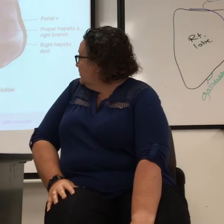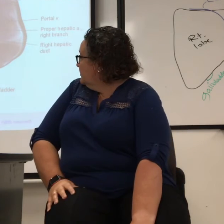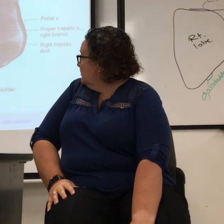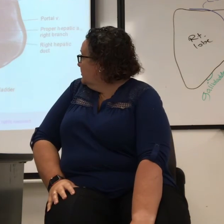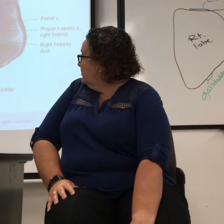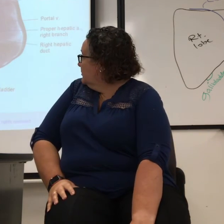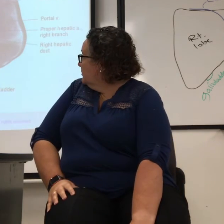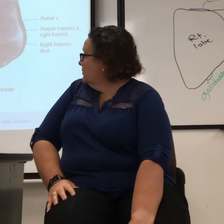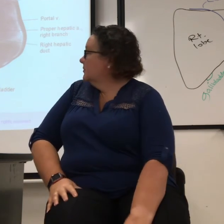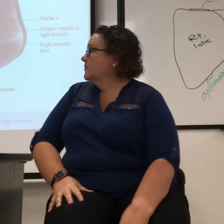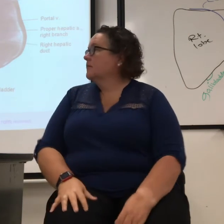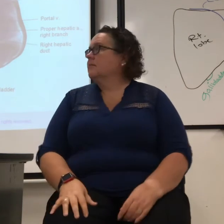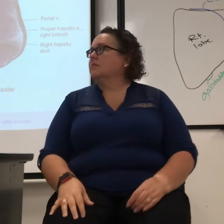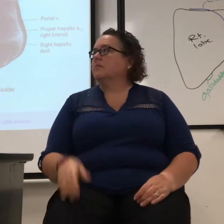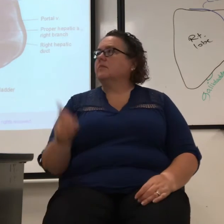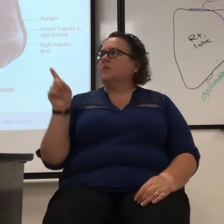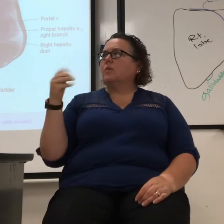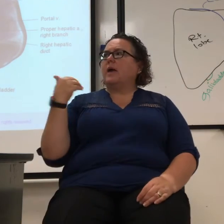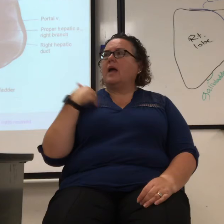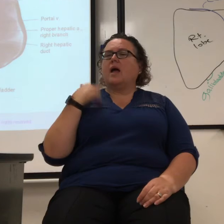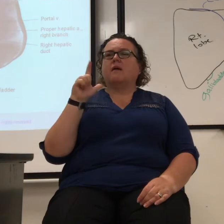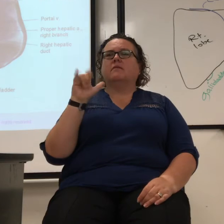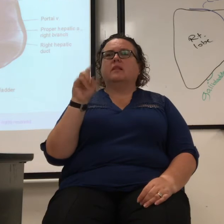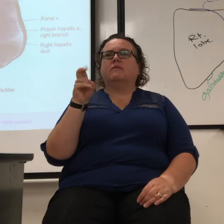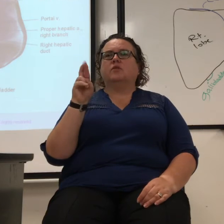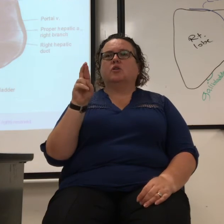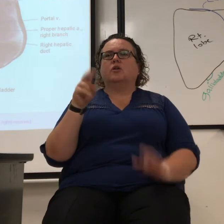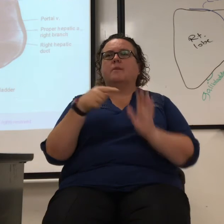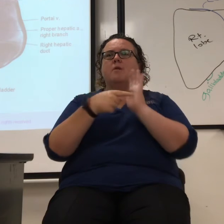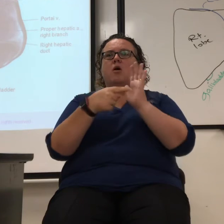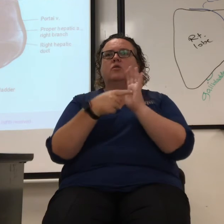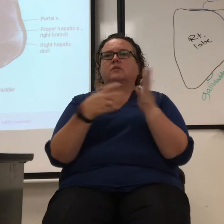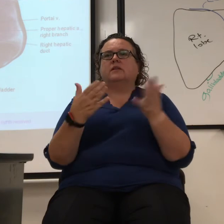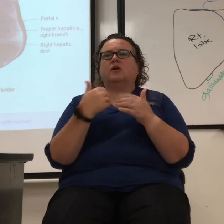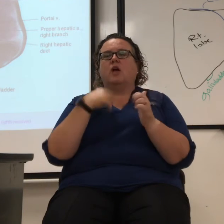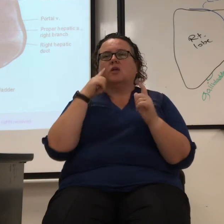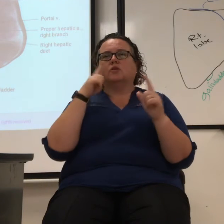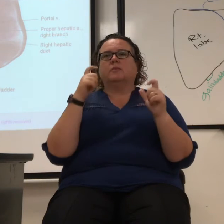Now we have liver models here. I took pictures of.